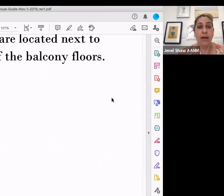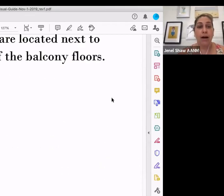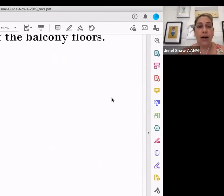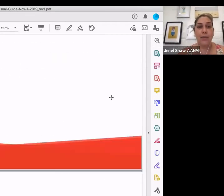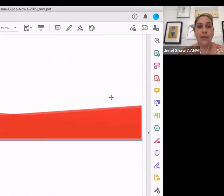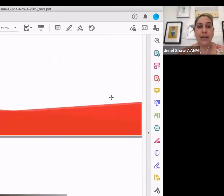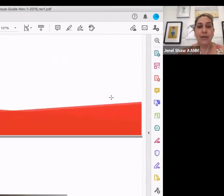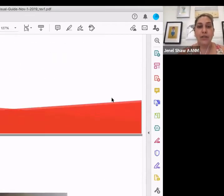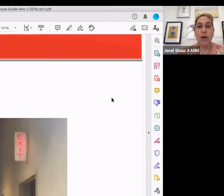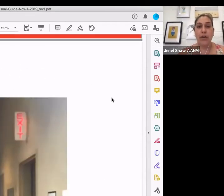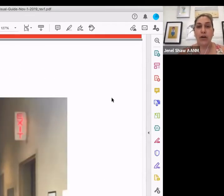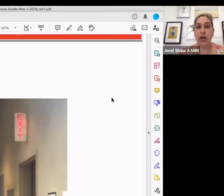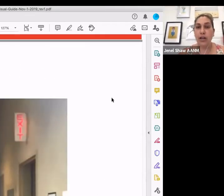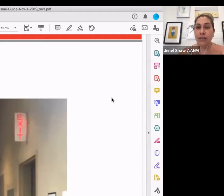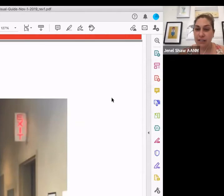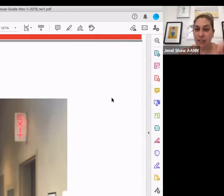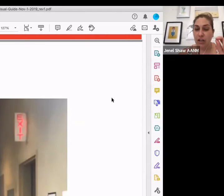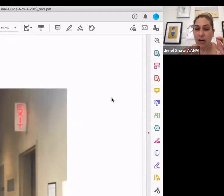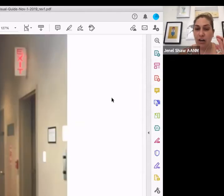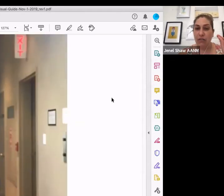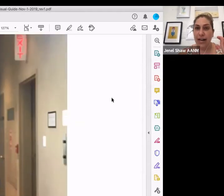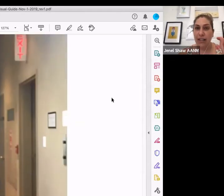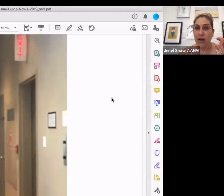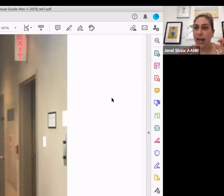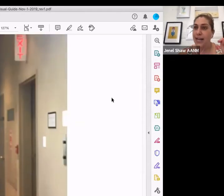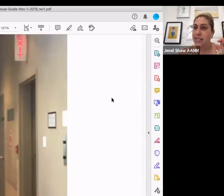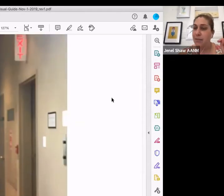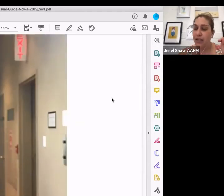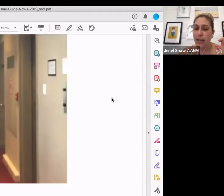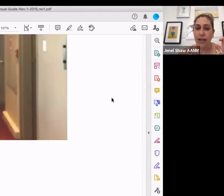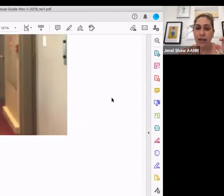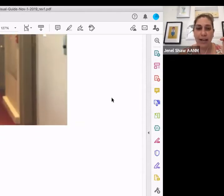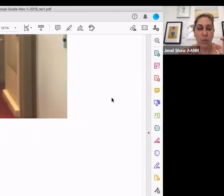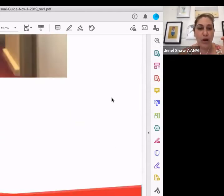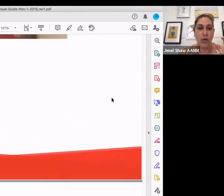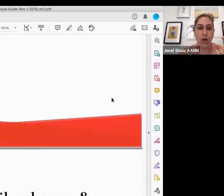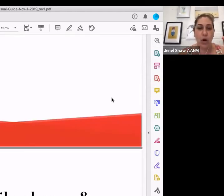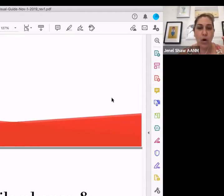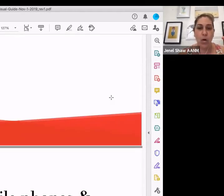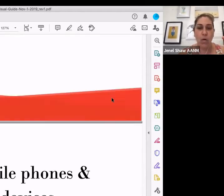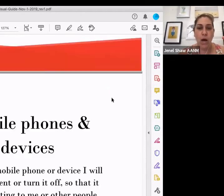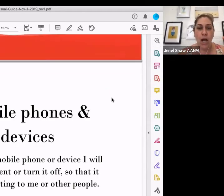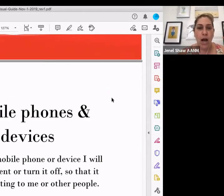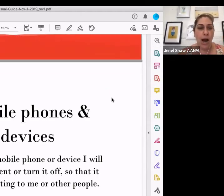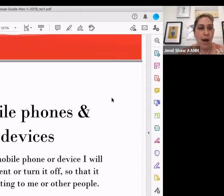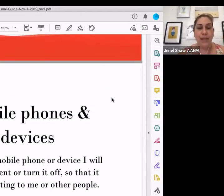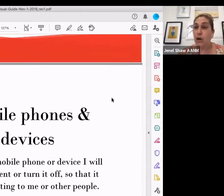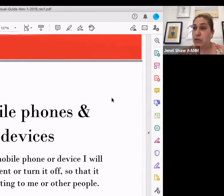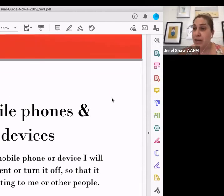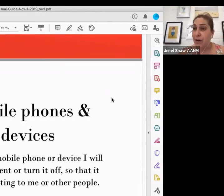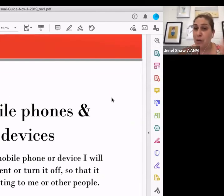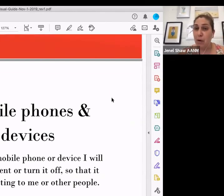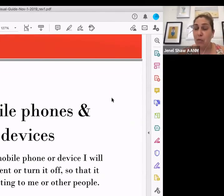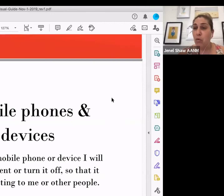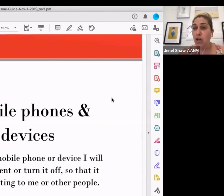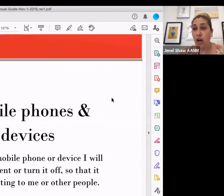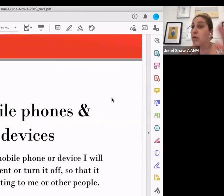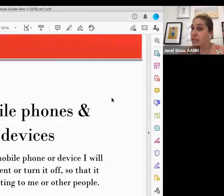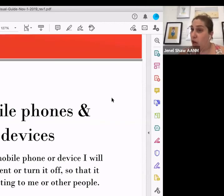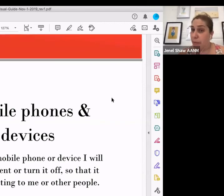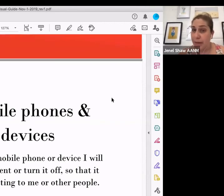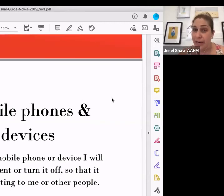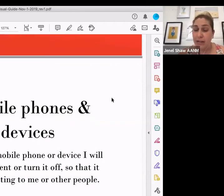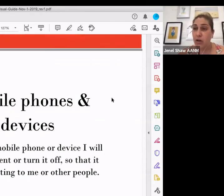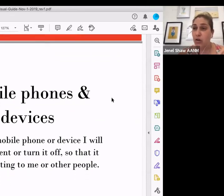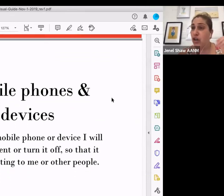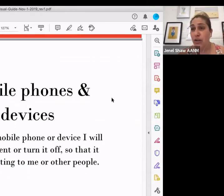important. So it tells you where to look. You got to look for that little exit thing. That's where you go. They also tell you about,